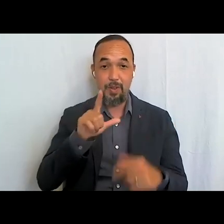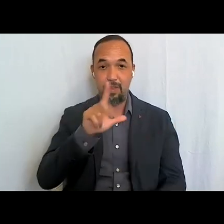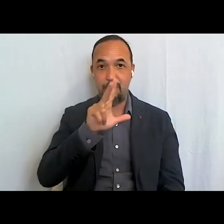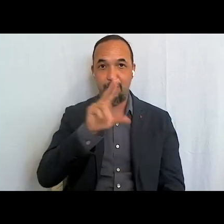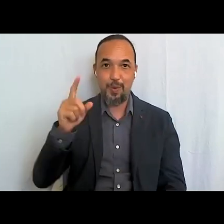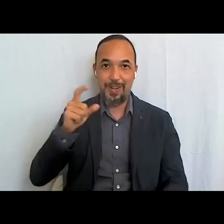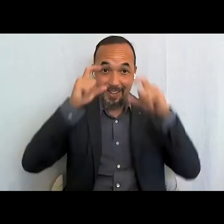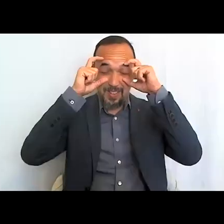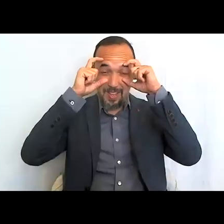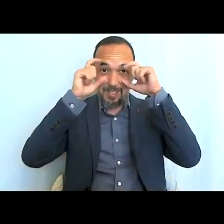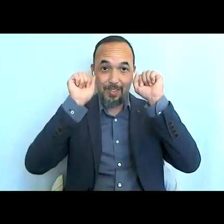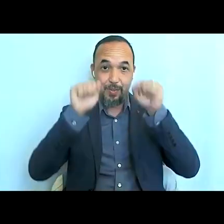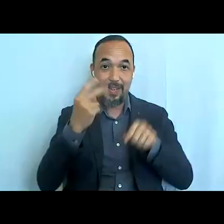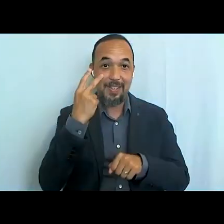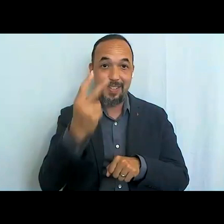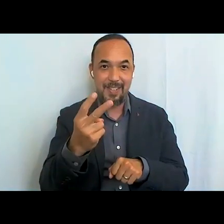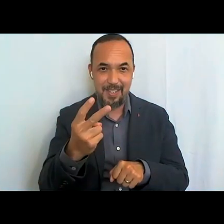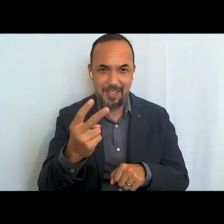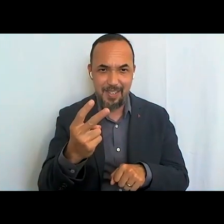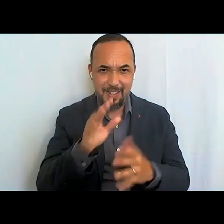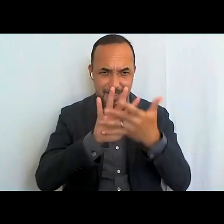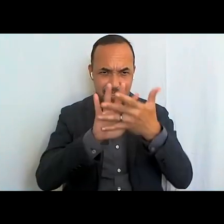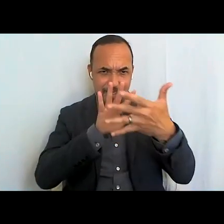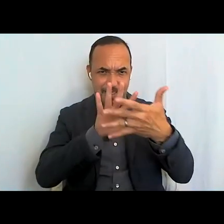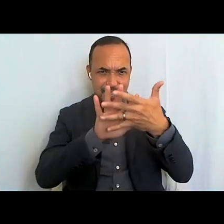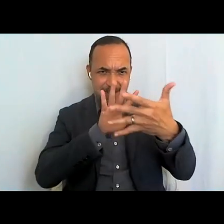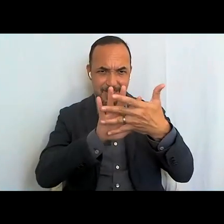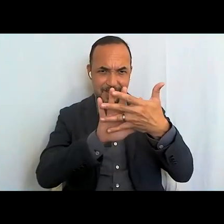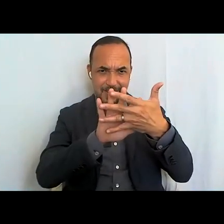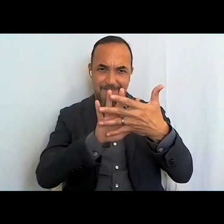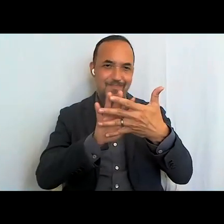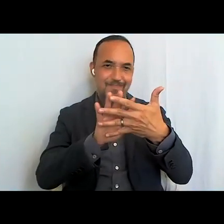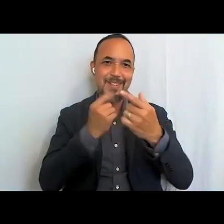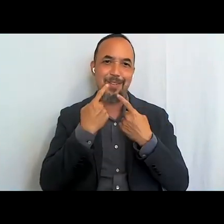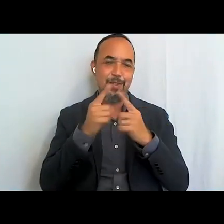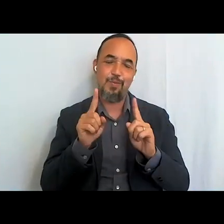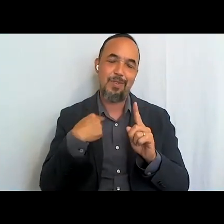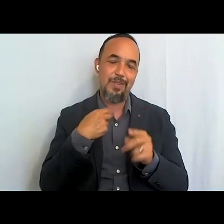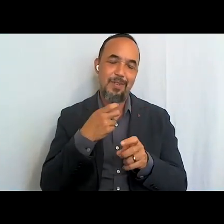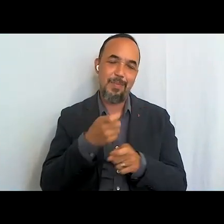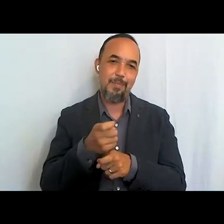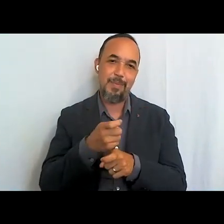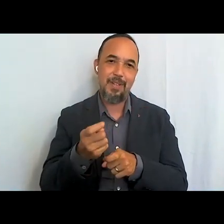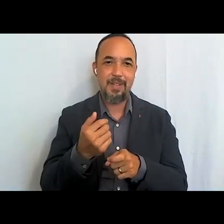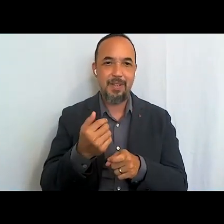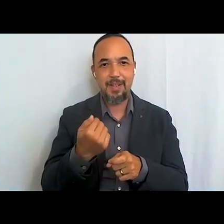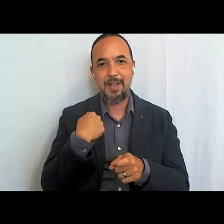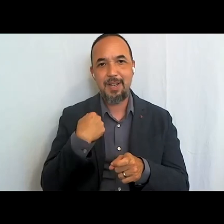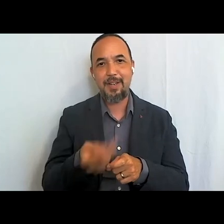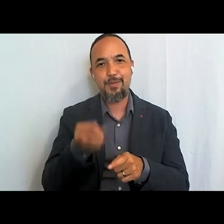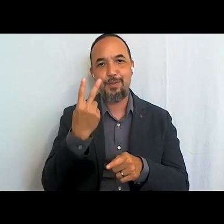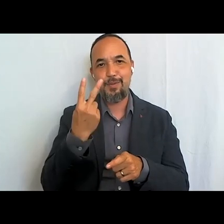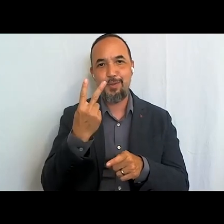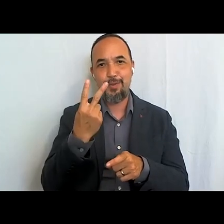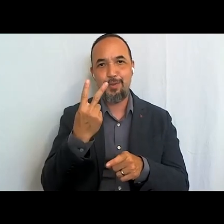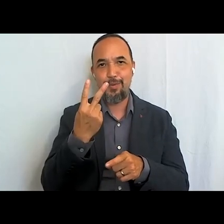outline. You can't even really see the second color. It doesn't even work, actually. I did two pens at the same time. I don't know if you've ever done that